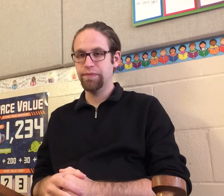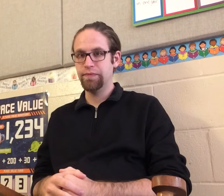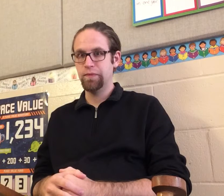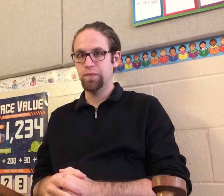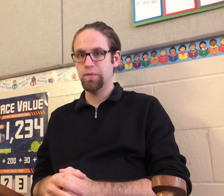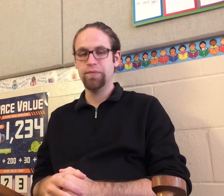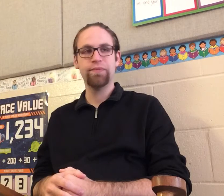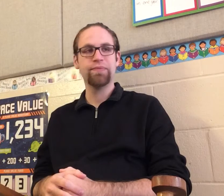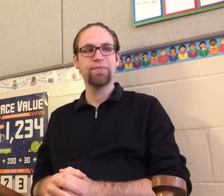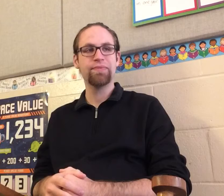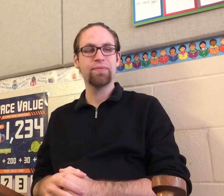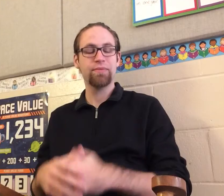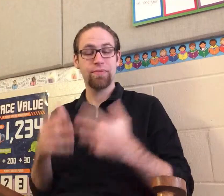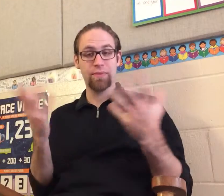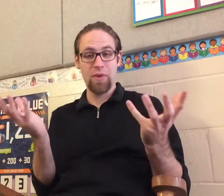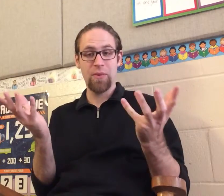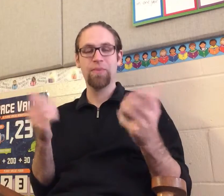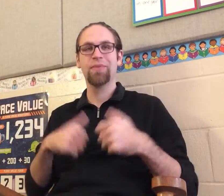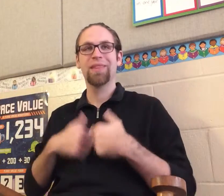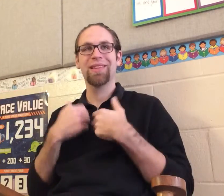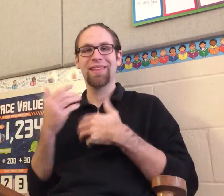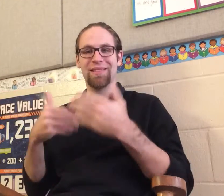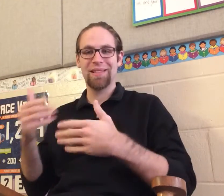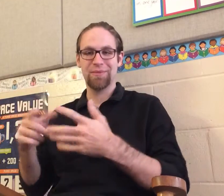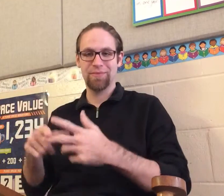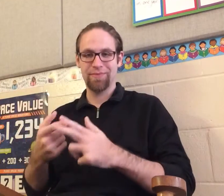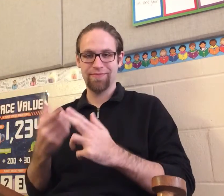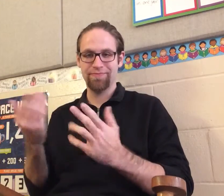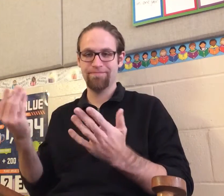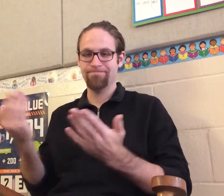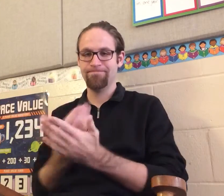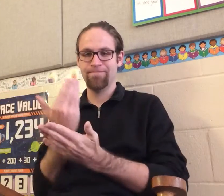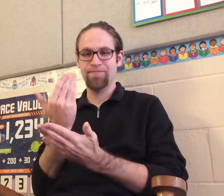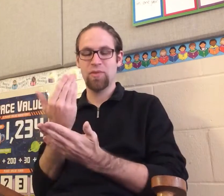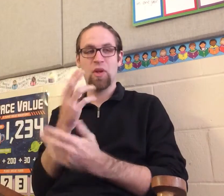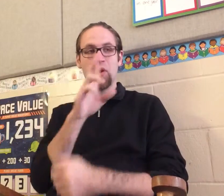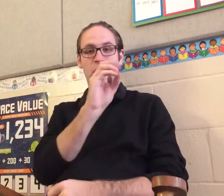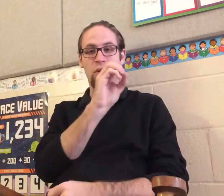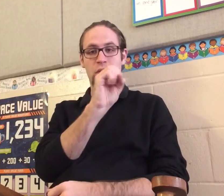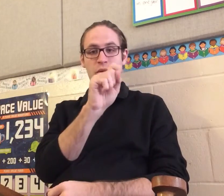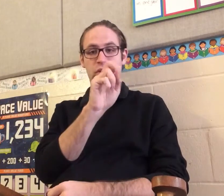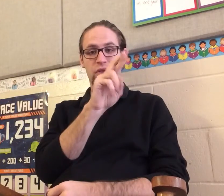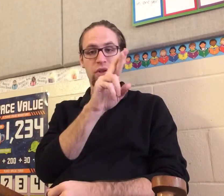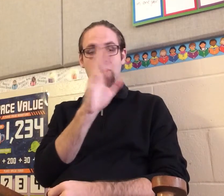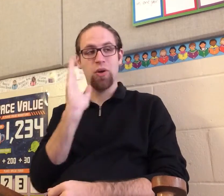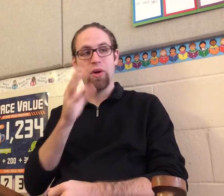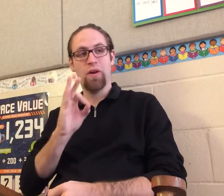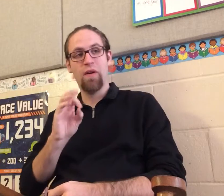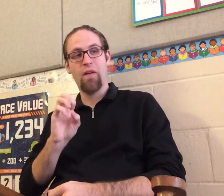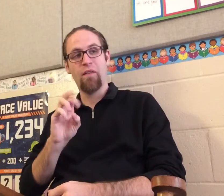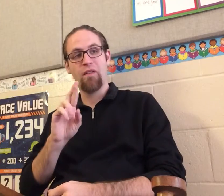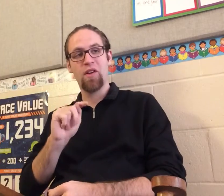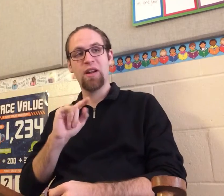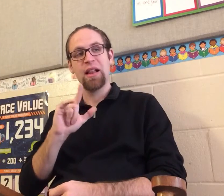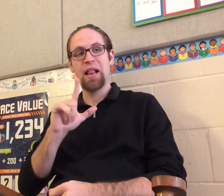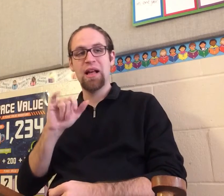And so the life cycle begins all over again. A rooster fertilizes eggs before a hen lays them. The hen will care for the fertilized